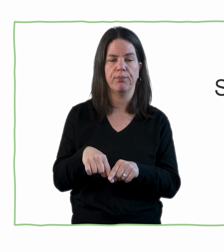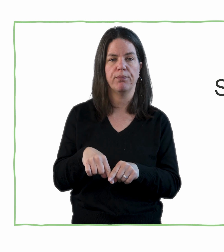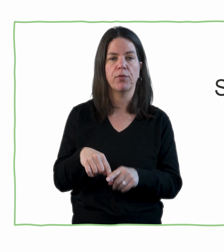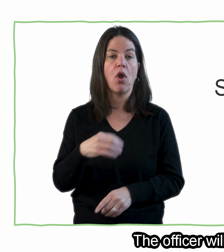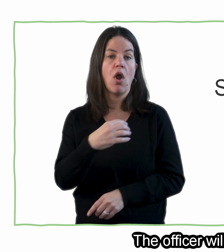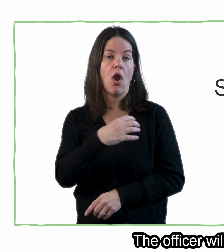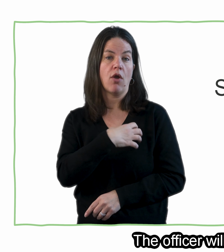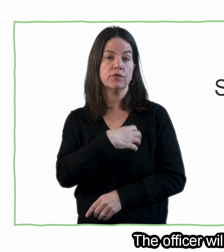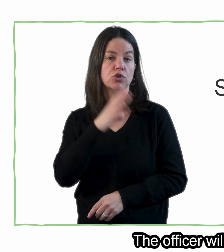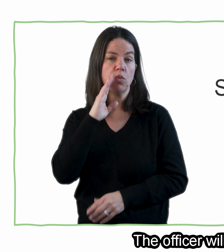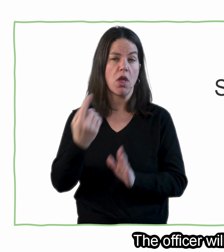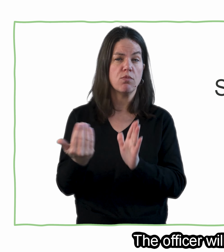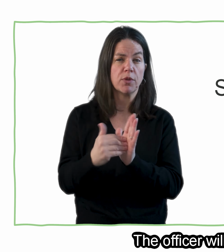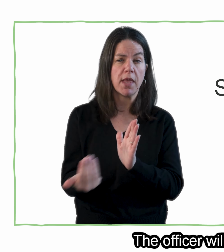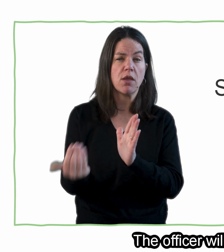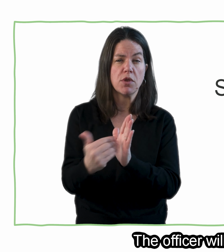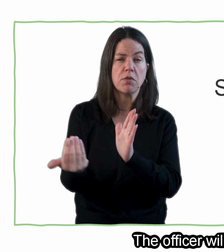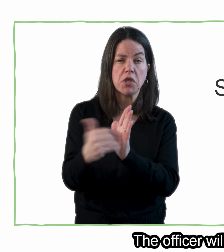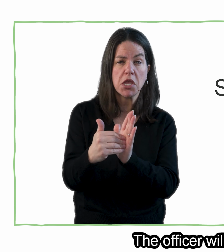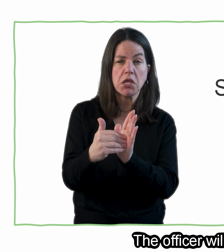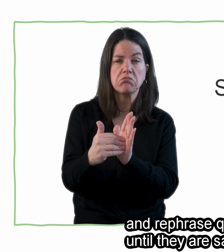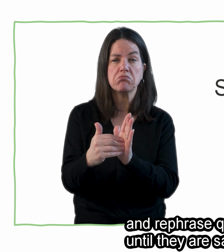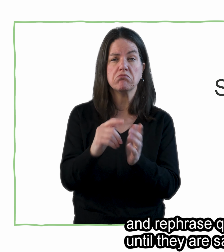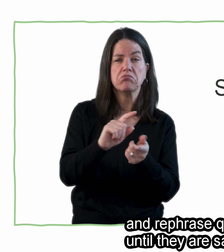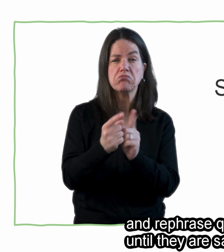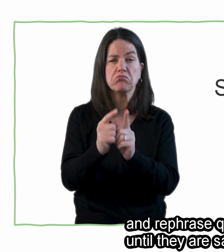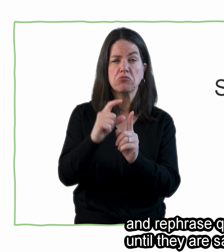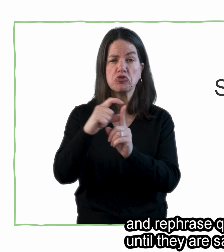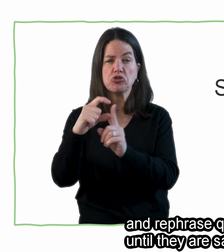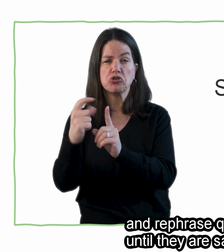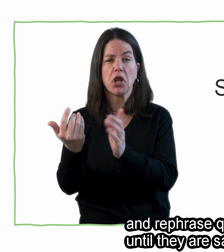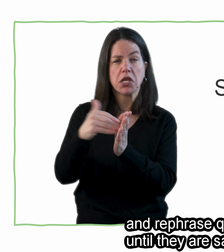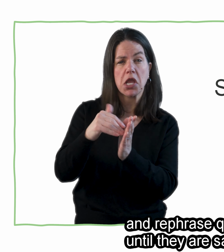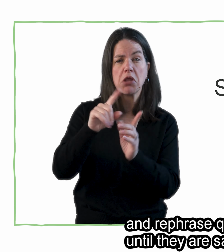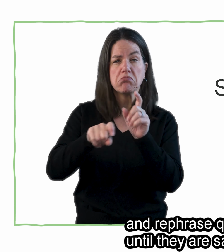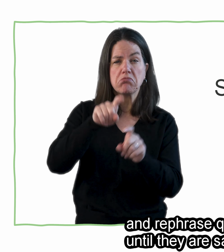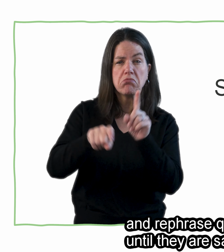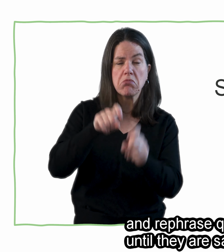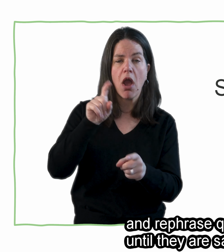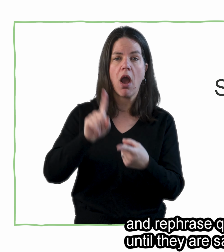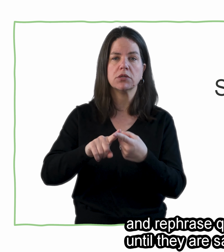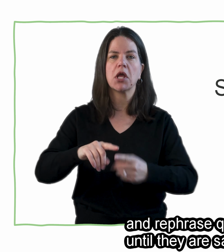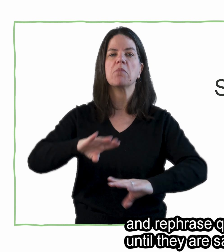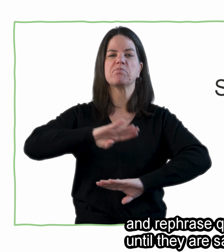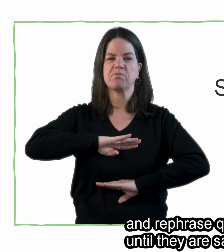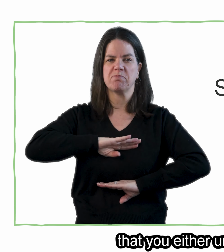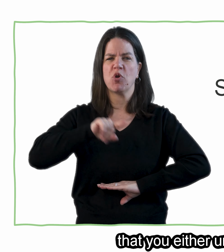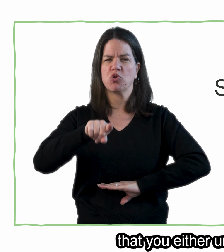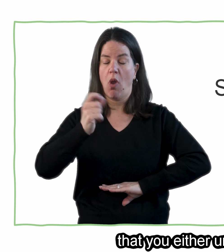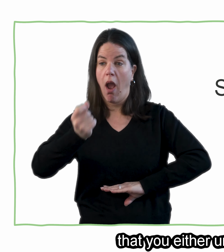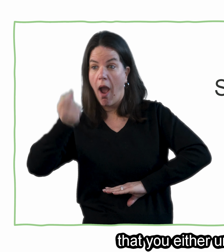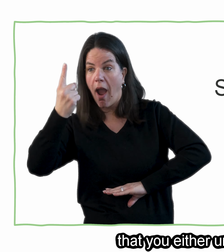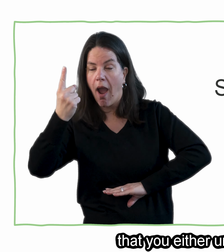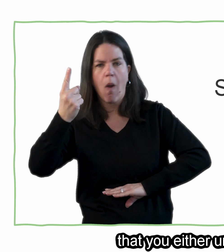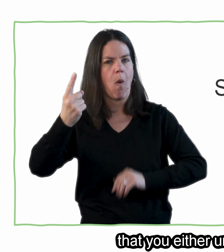The officer will repeat and rephrase questions until they are satisfied that you either understand